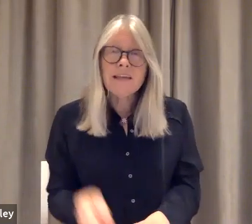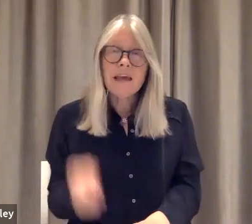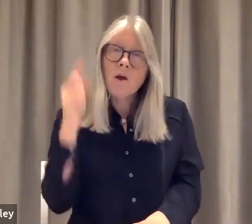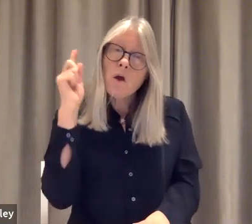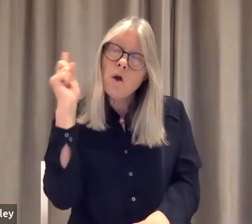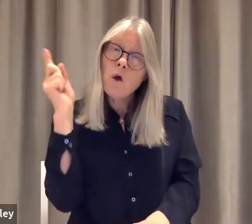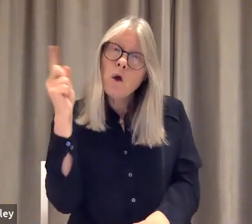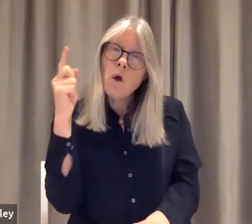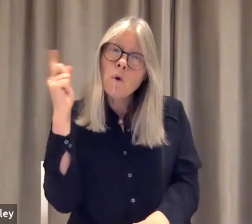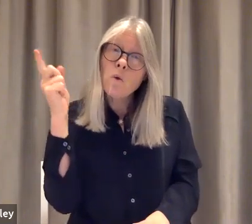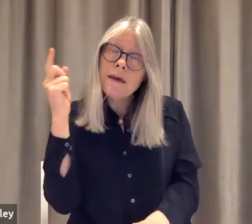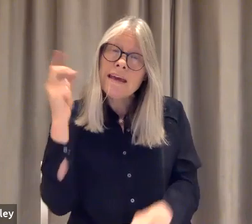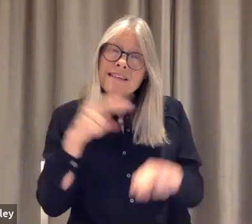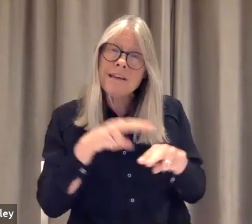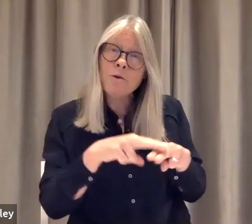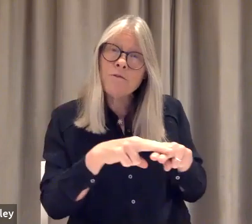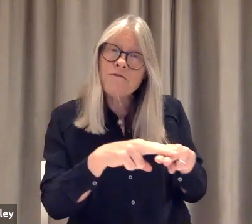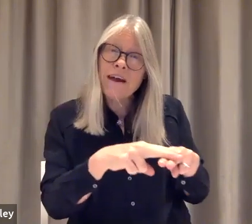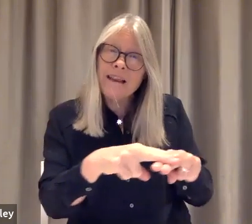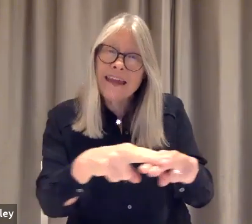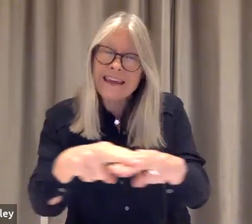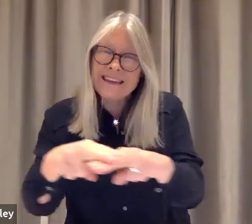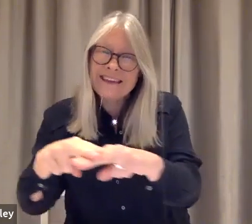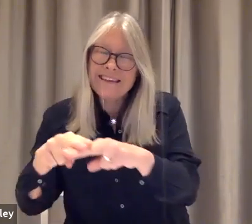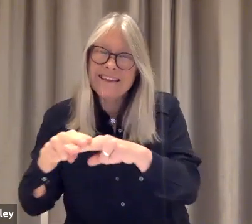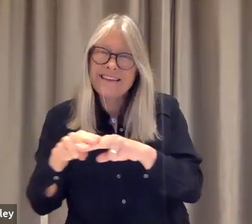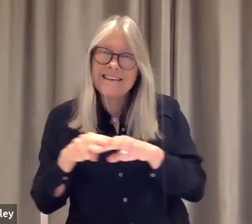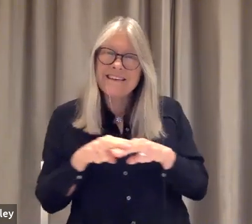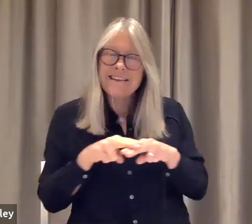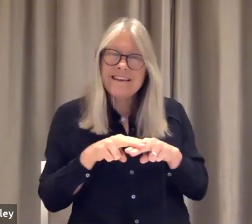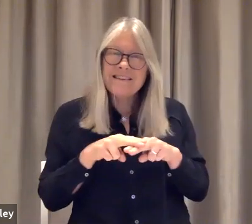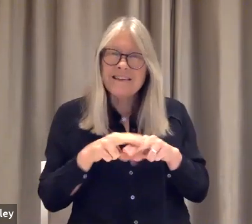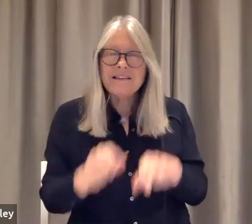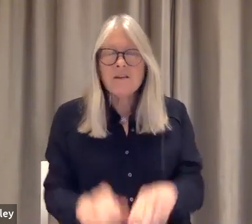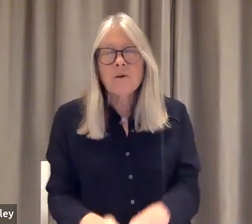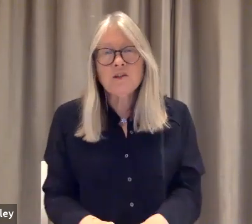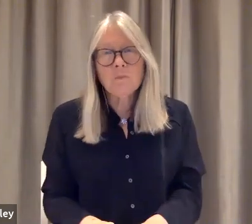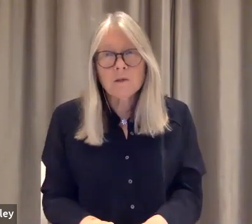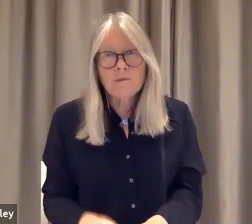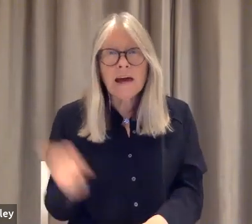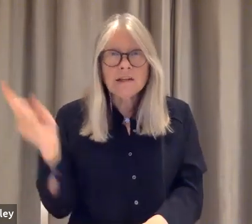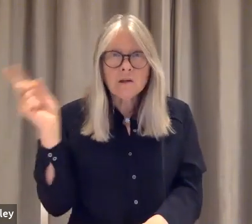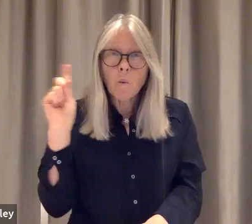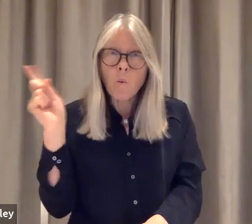asking, who is in your family? So that's another question word. We've had